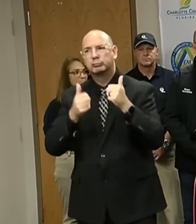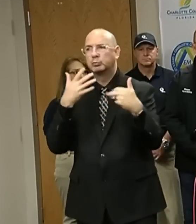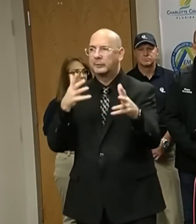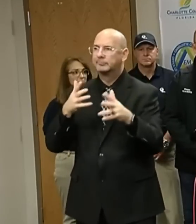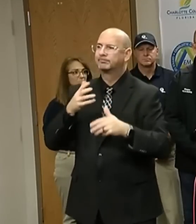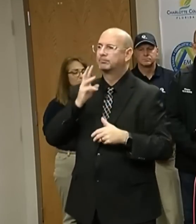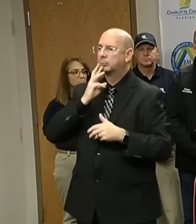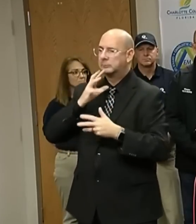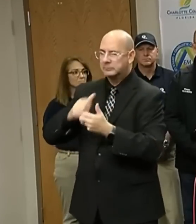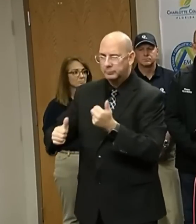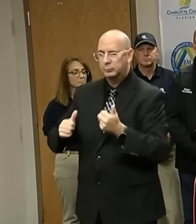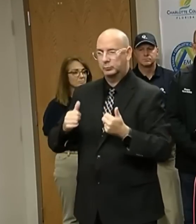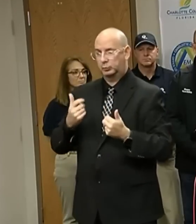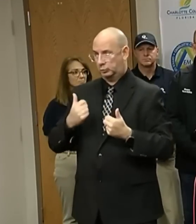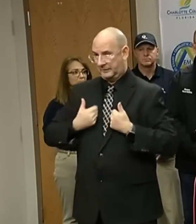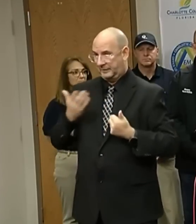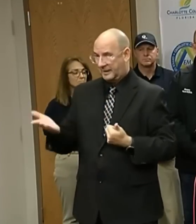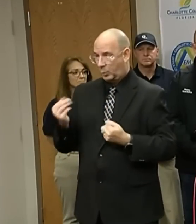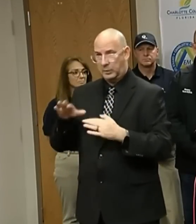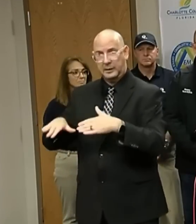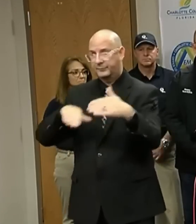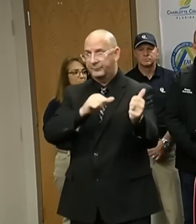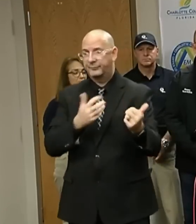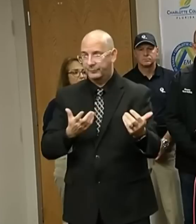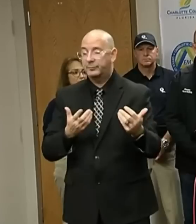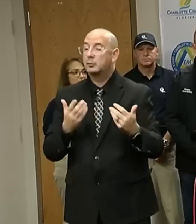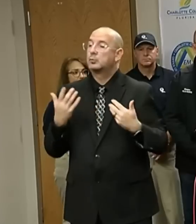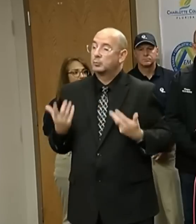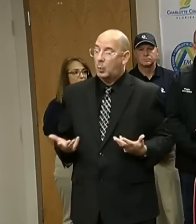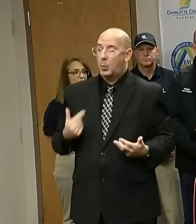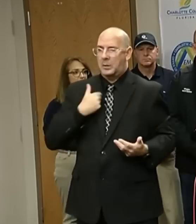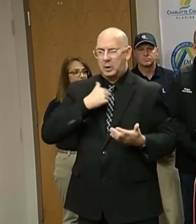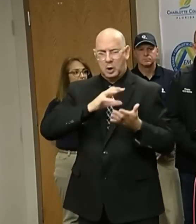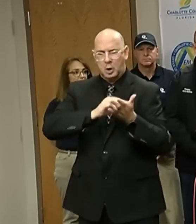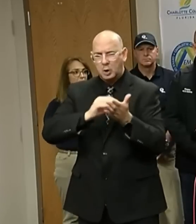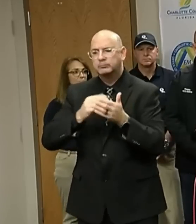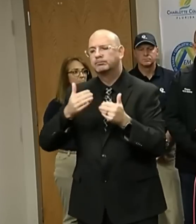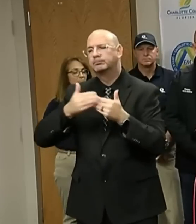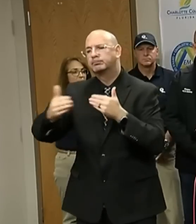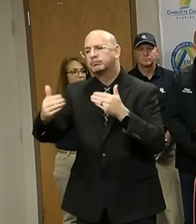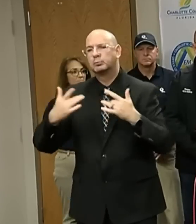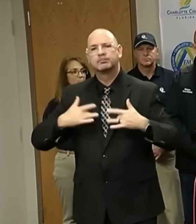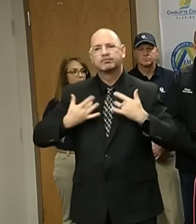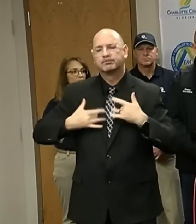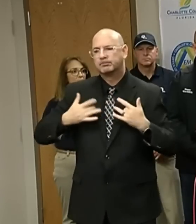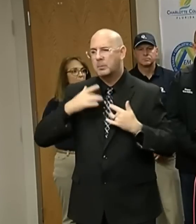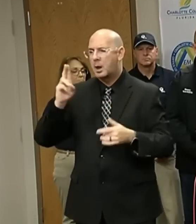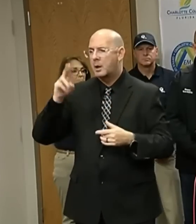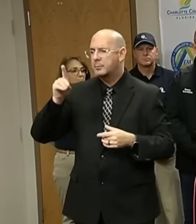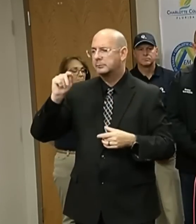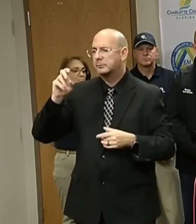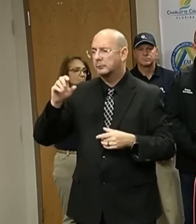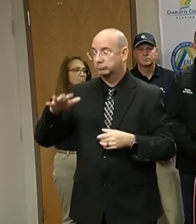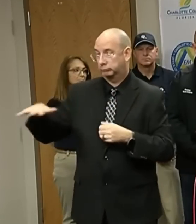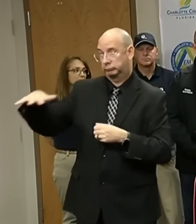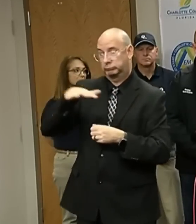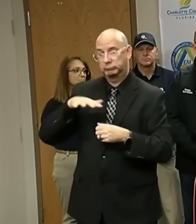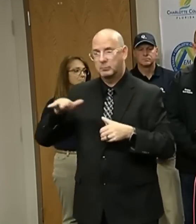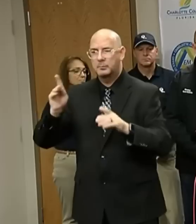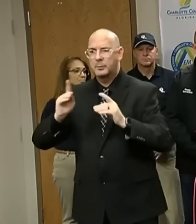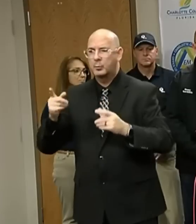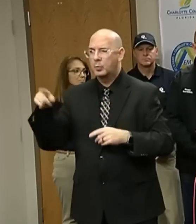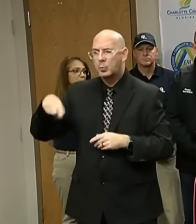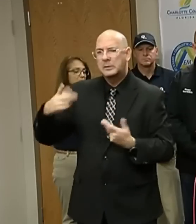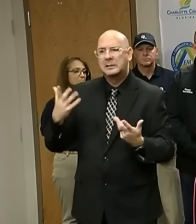those things, as those happen, we're going to get a clearer picture of some of the unique needs that individuals in this region may have. And so your